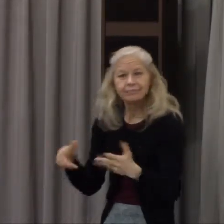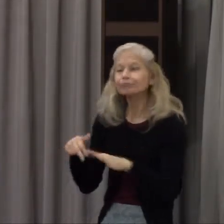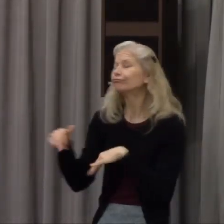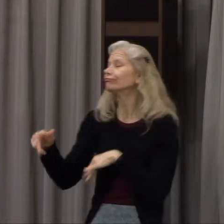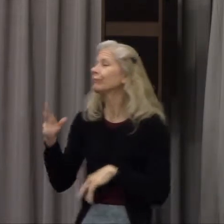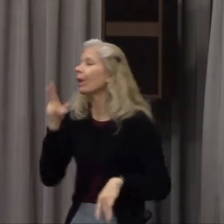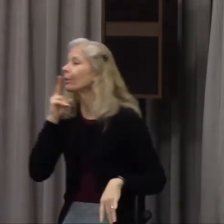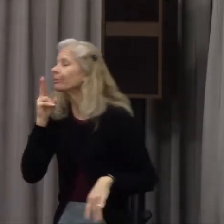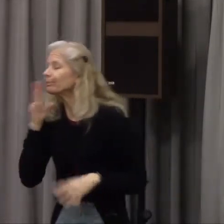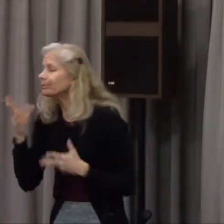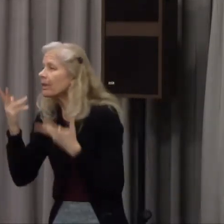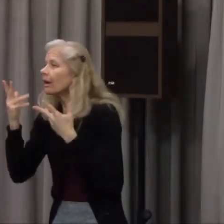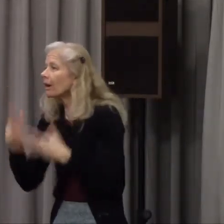the hospital.